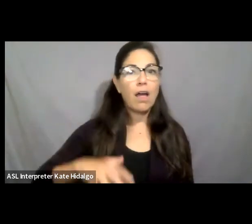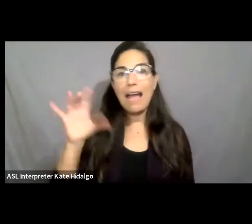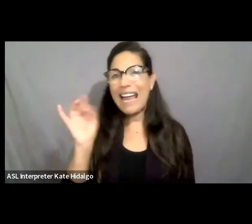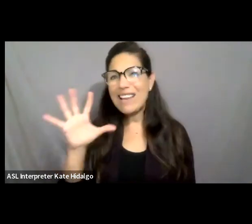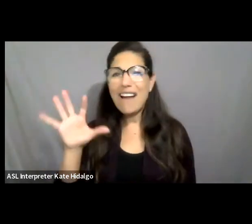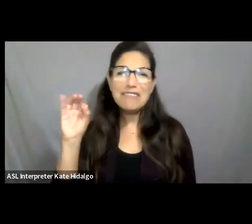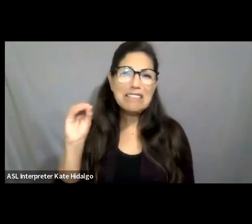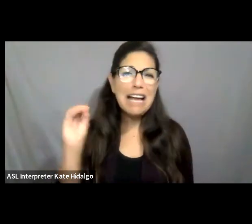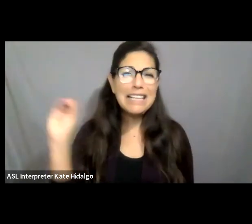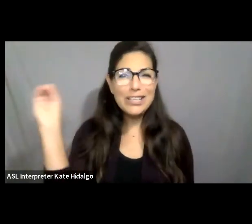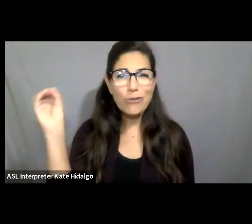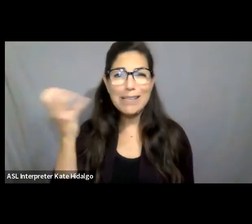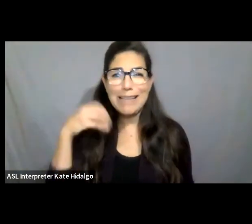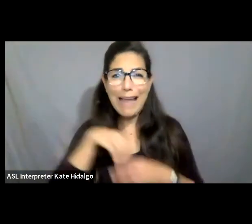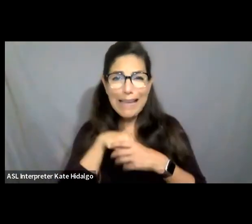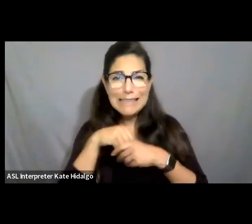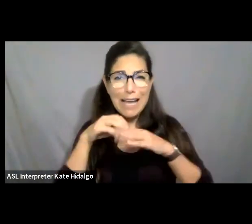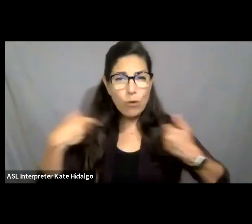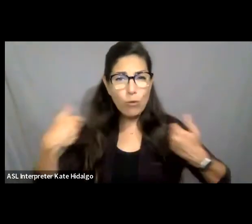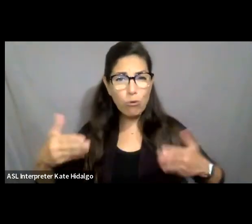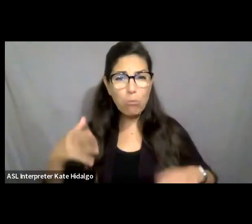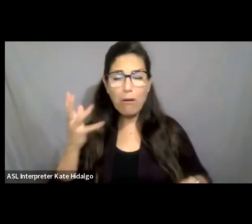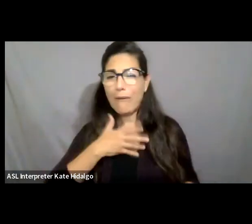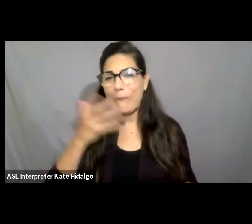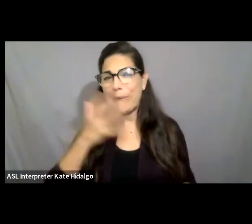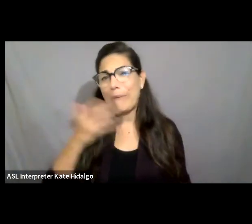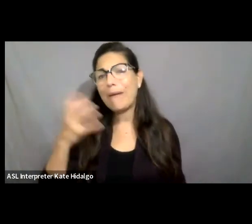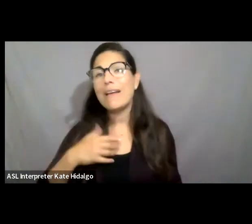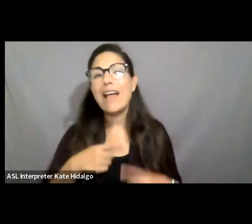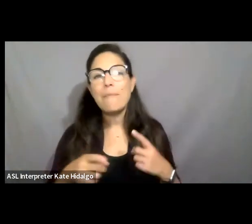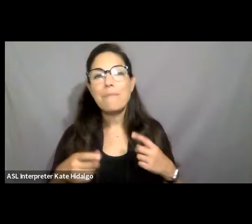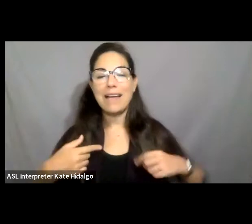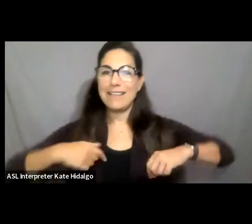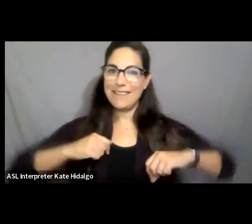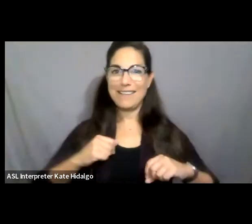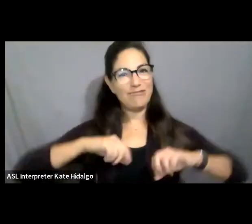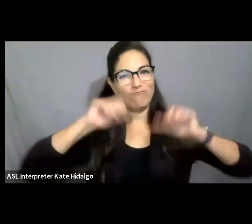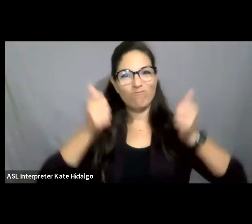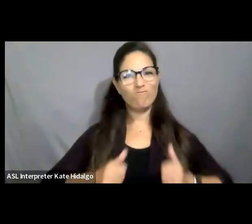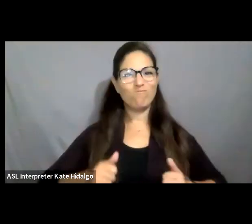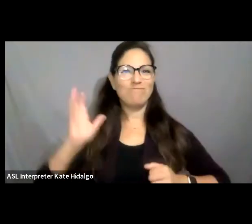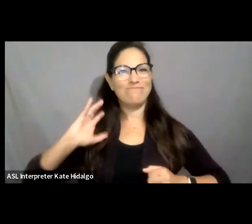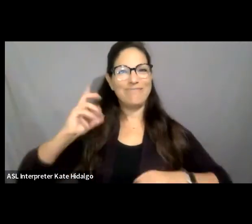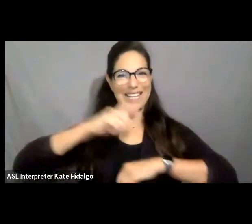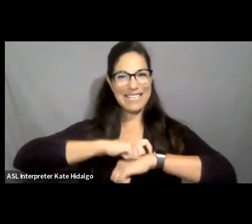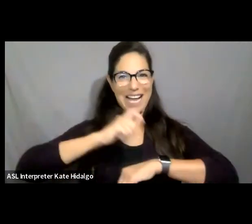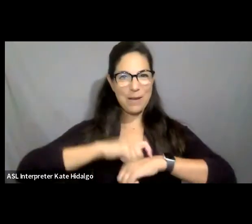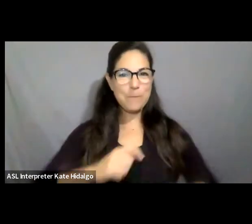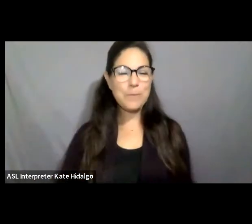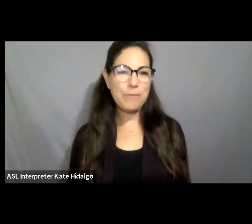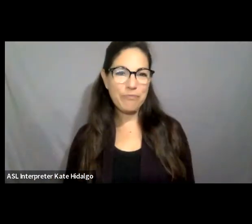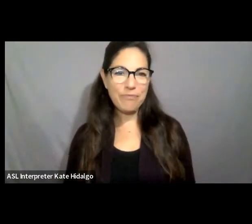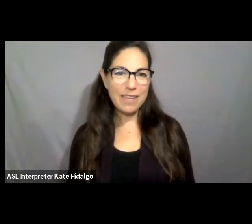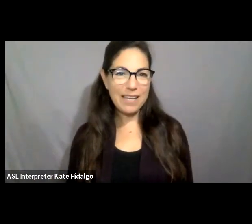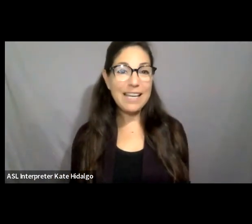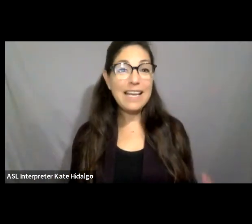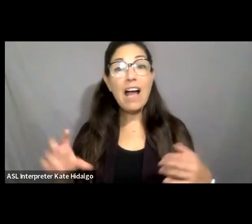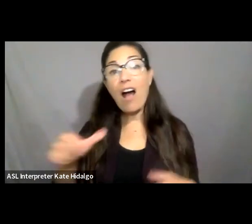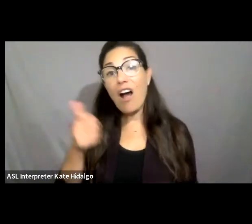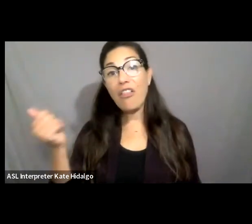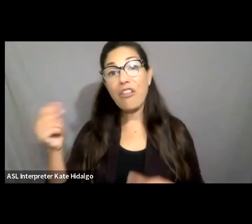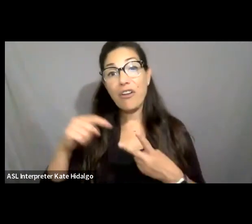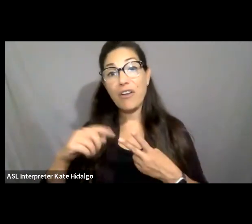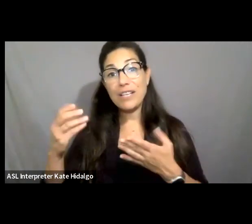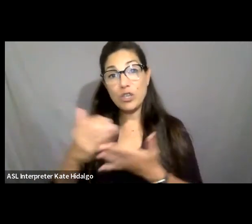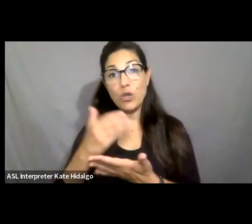to 90 degree day indoors. But it kept me in shape at the time. The other thing that's new is some